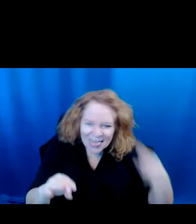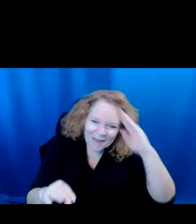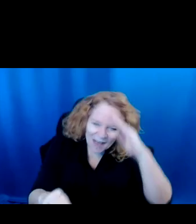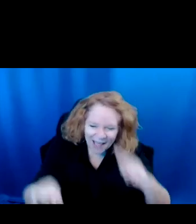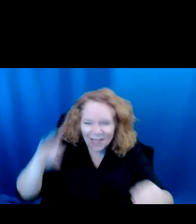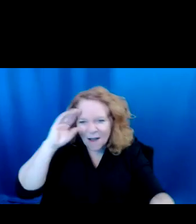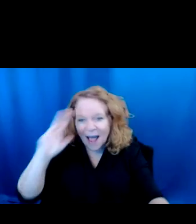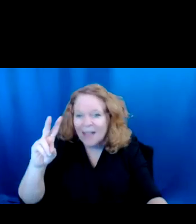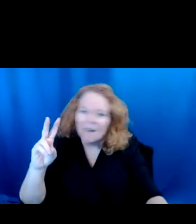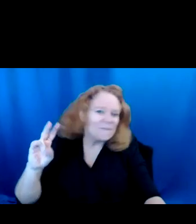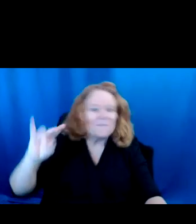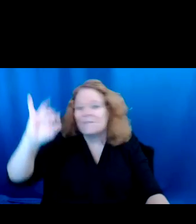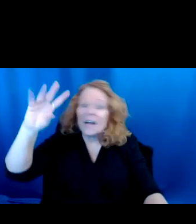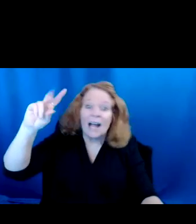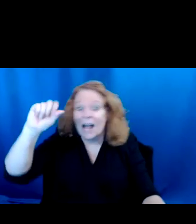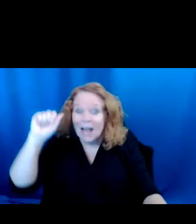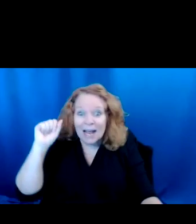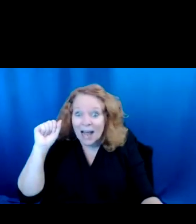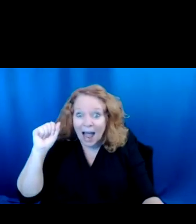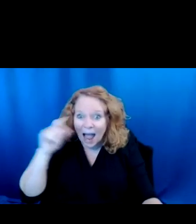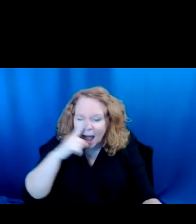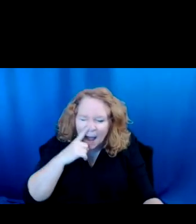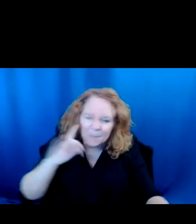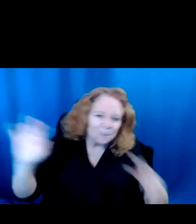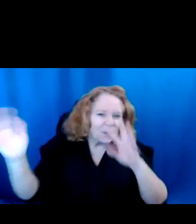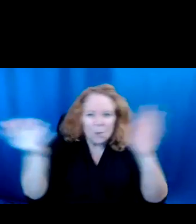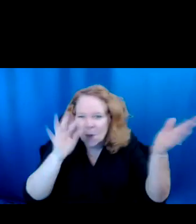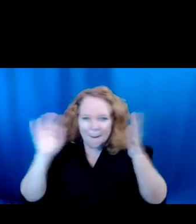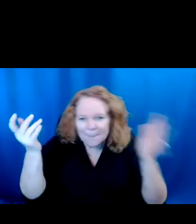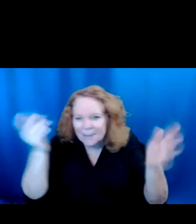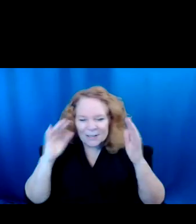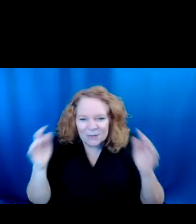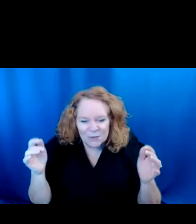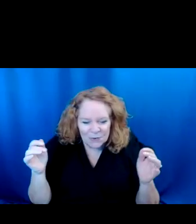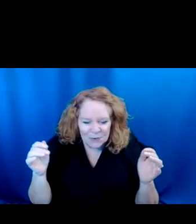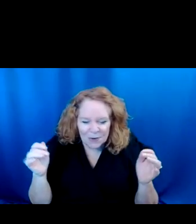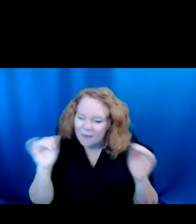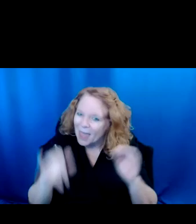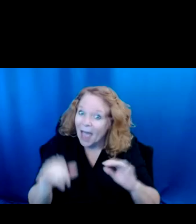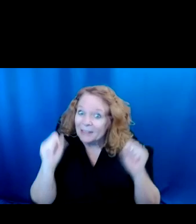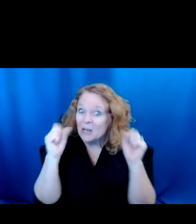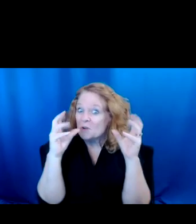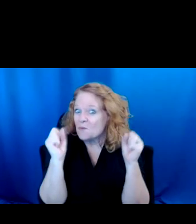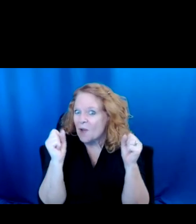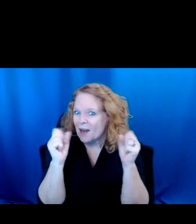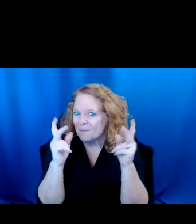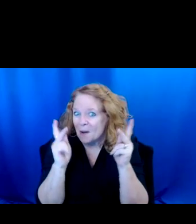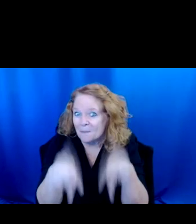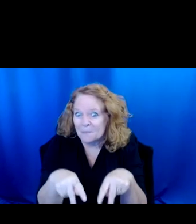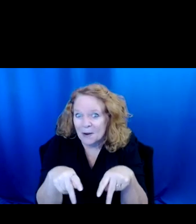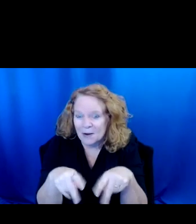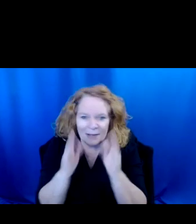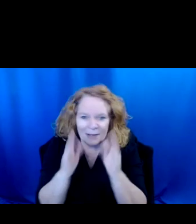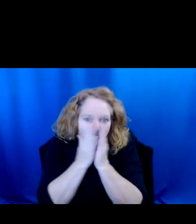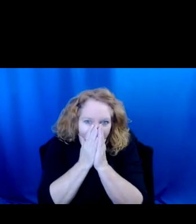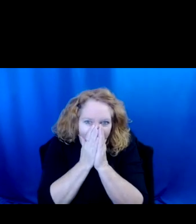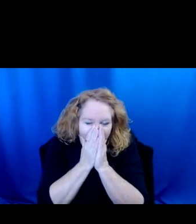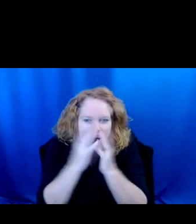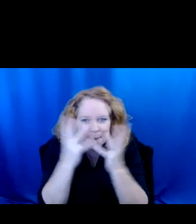Vicar, hello. Vicar, whoopity do. The next incredible person we're so pleased to